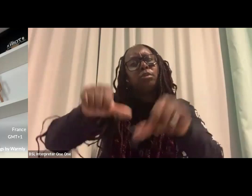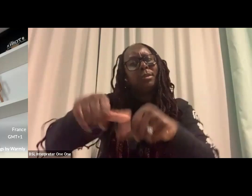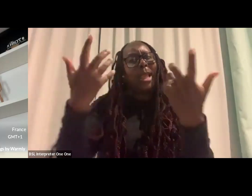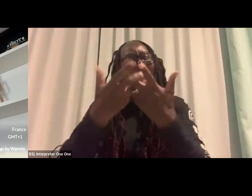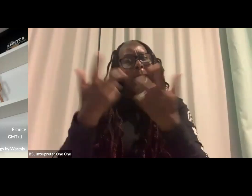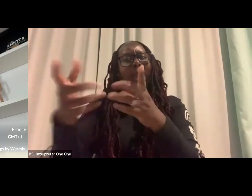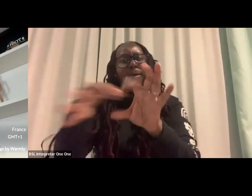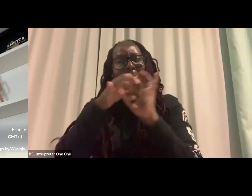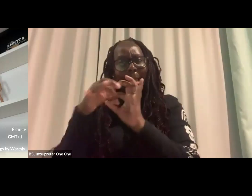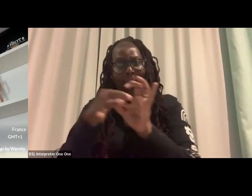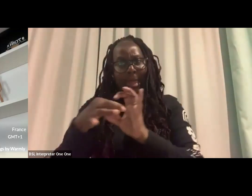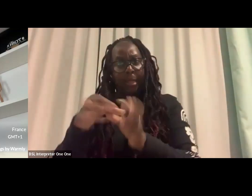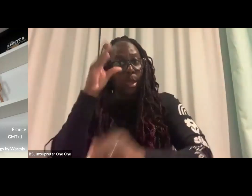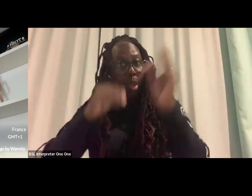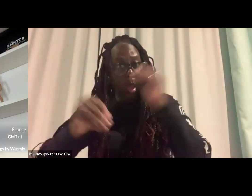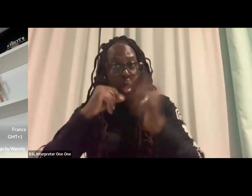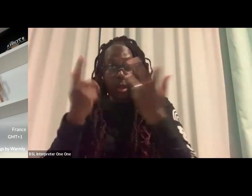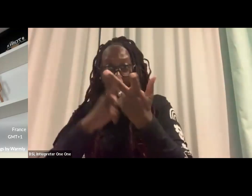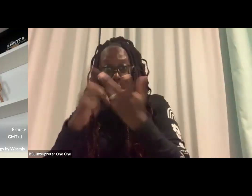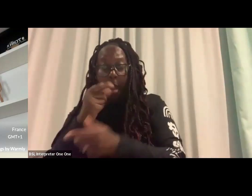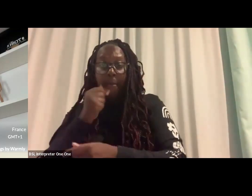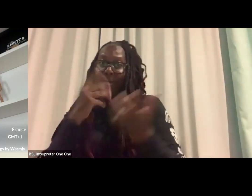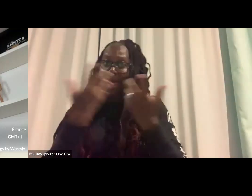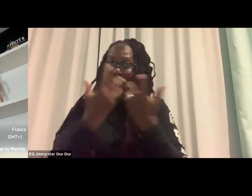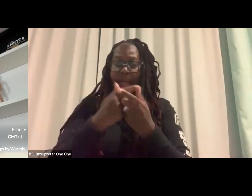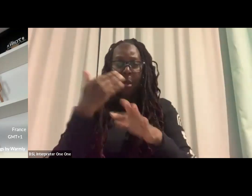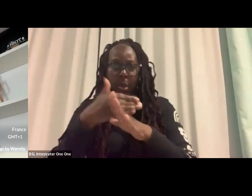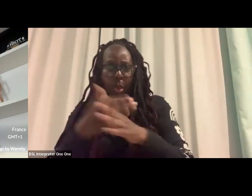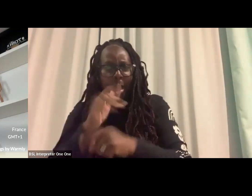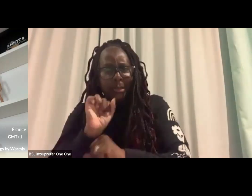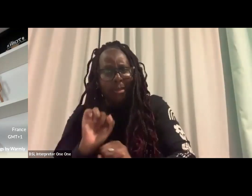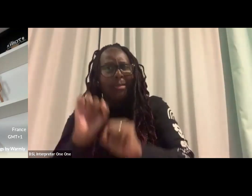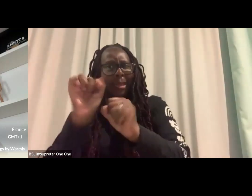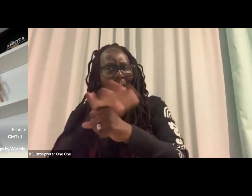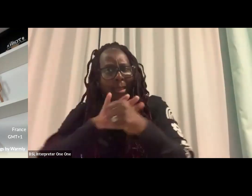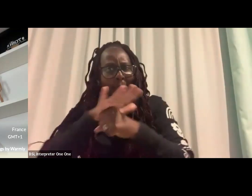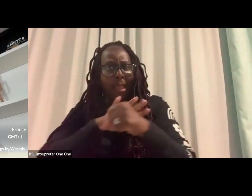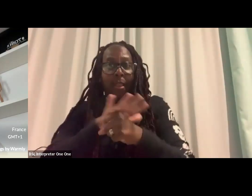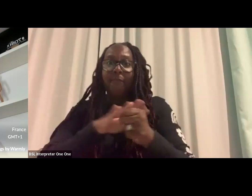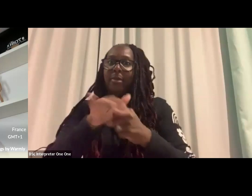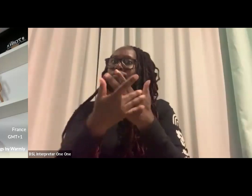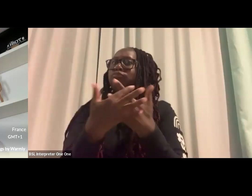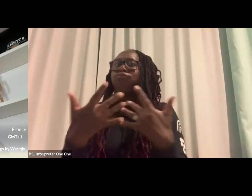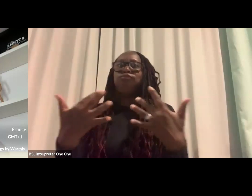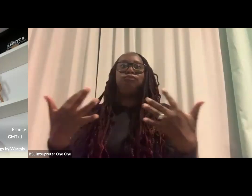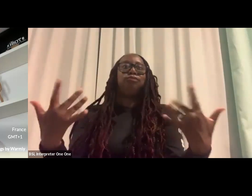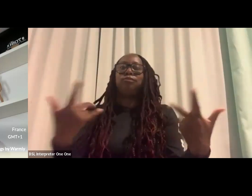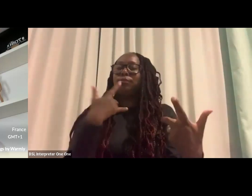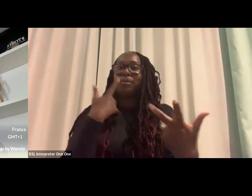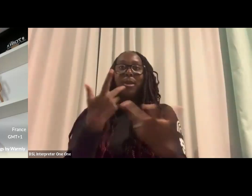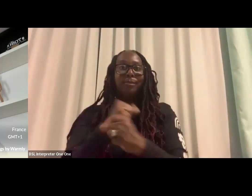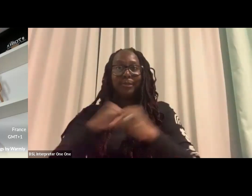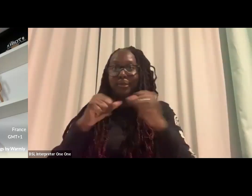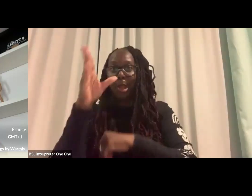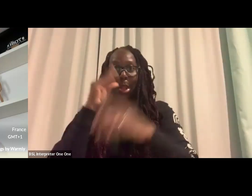to your context, but can also learn from other people how this works in their context. And of course, there's so much in this space that we can learn